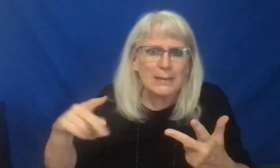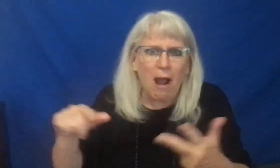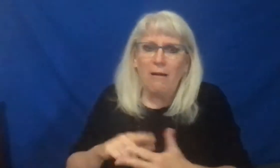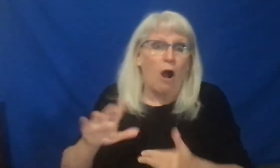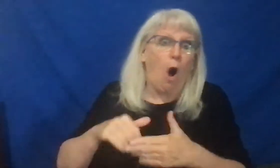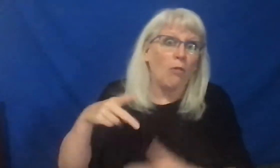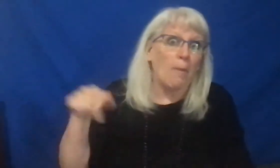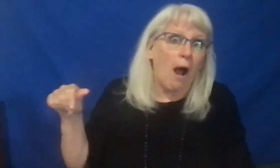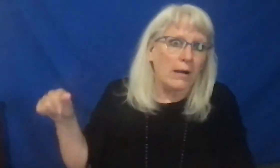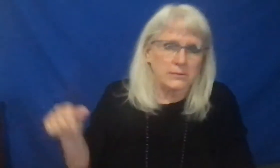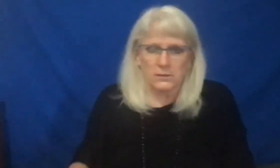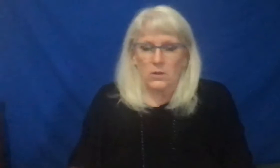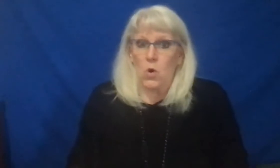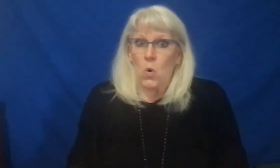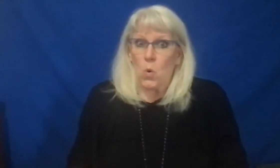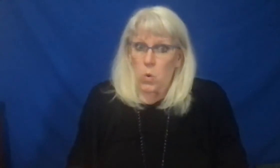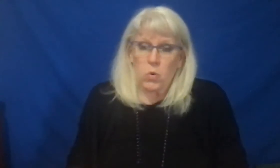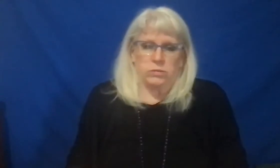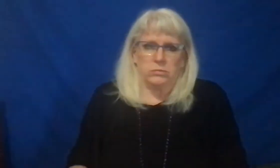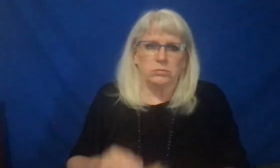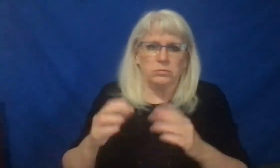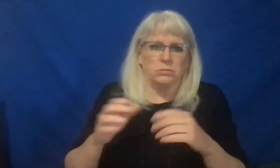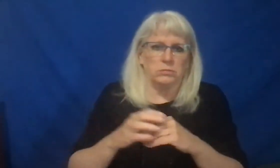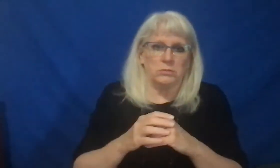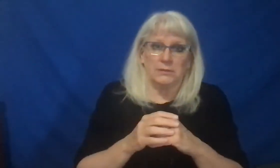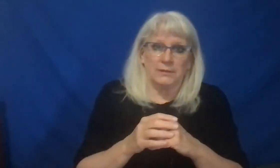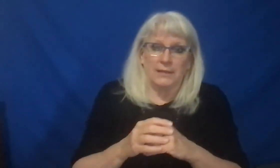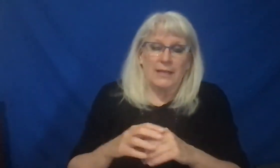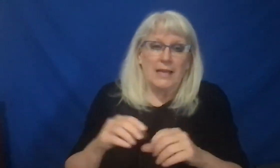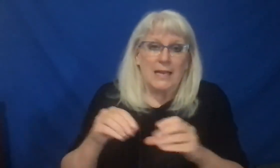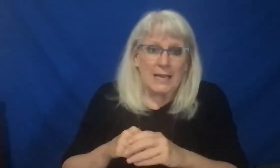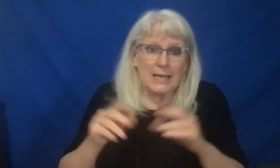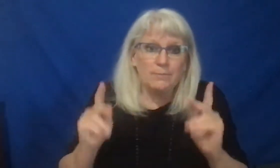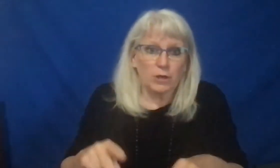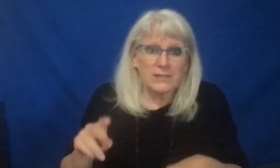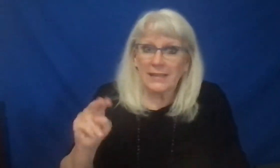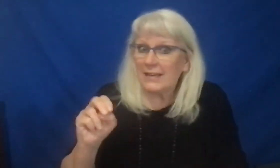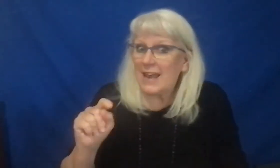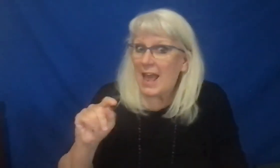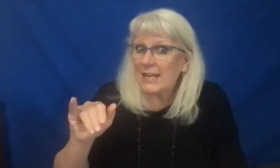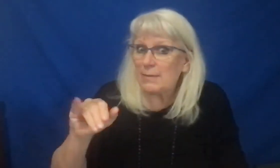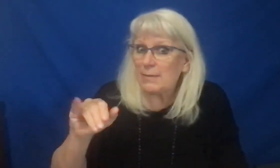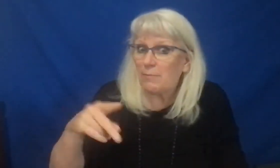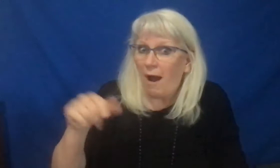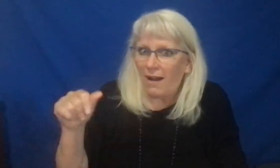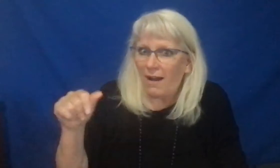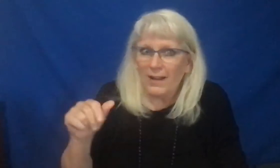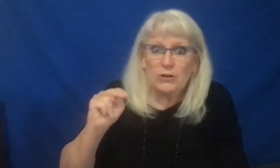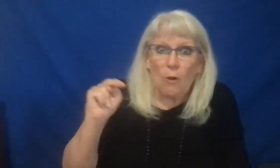right? I get to go to an in-person Neti Paw next week in North Dakota. And Debbie, I'm going to wear this. I'm going to